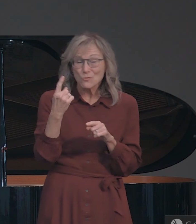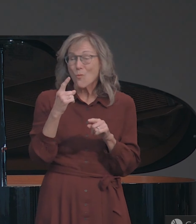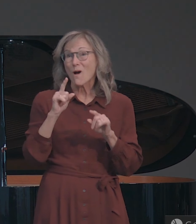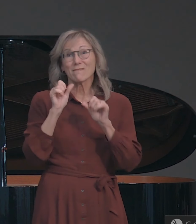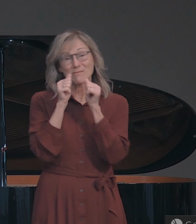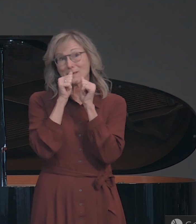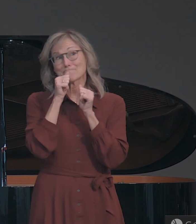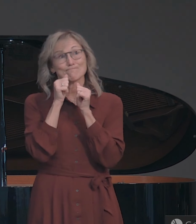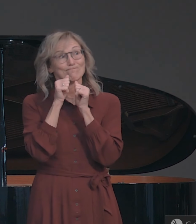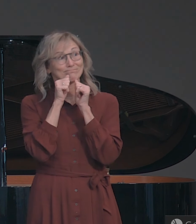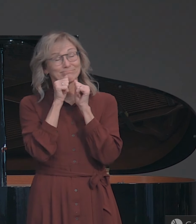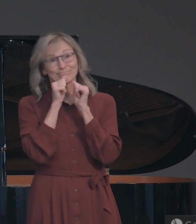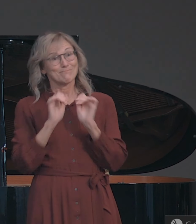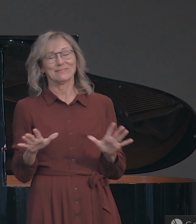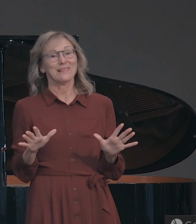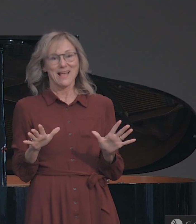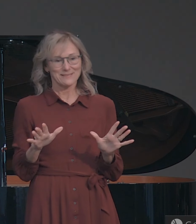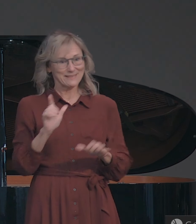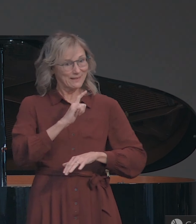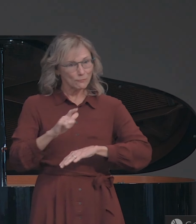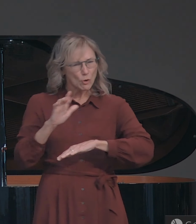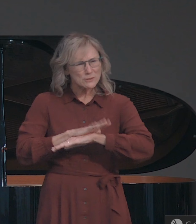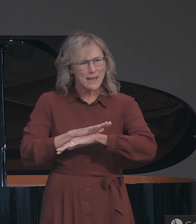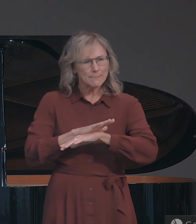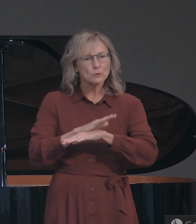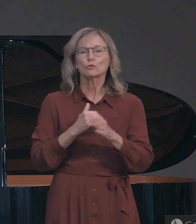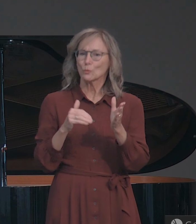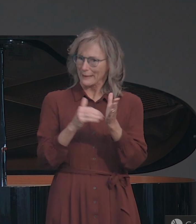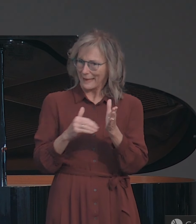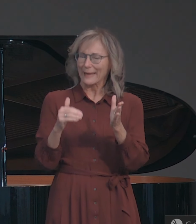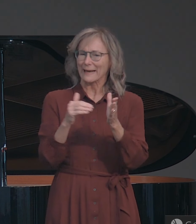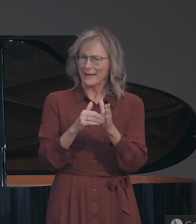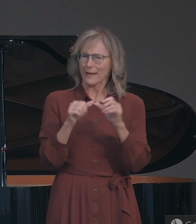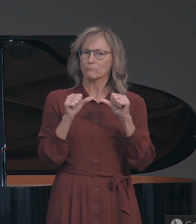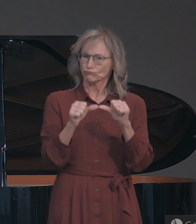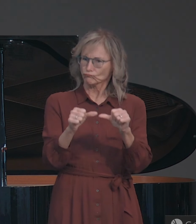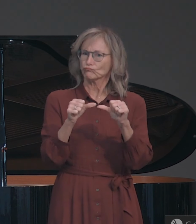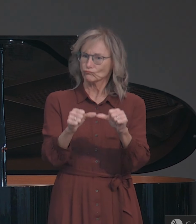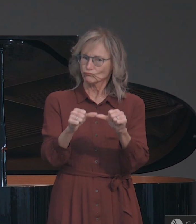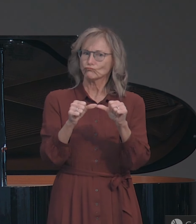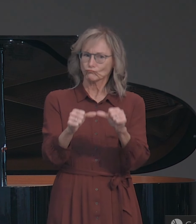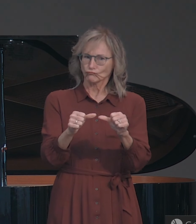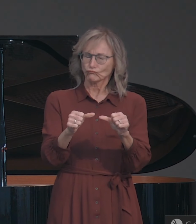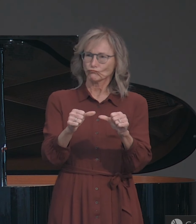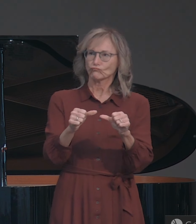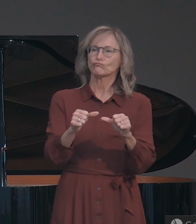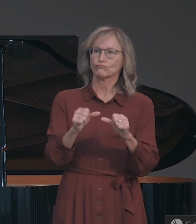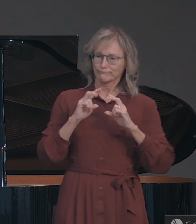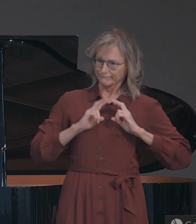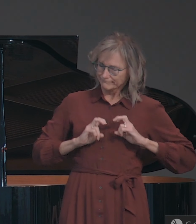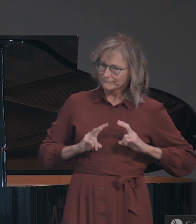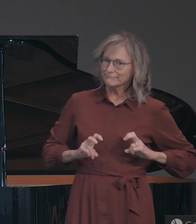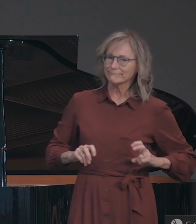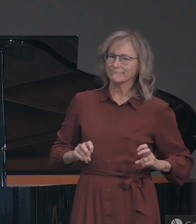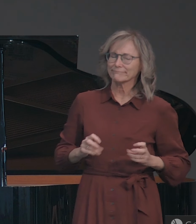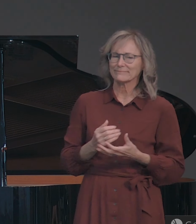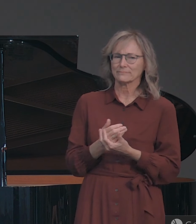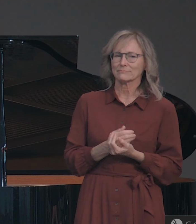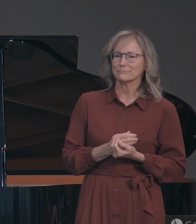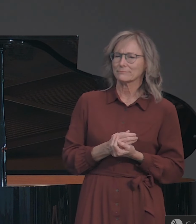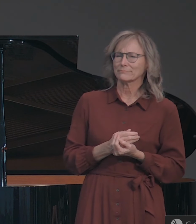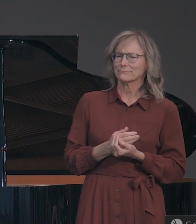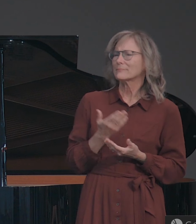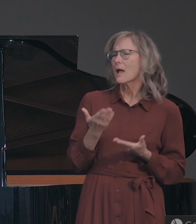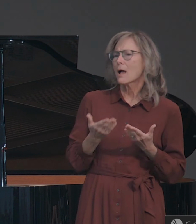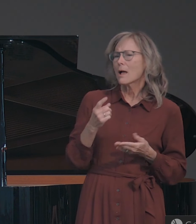fruitful in bringing consistent repentance, or bringing us towards repentance. Some of you might still question why we do